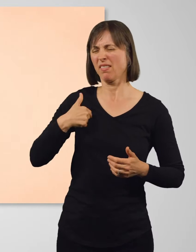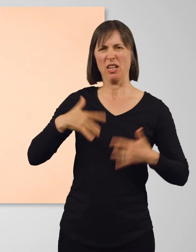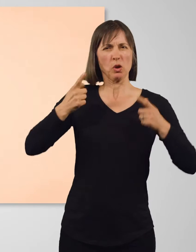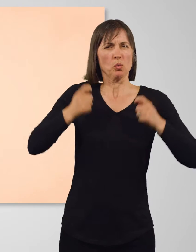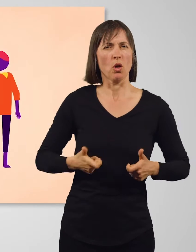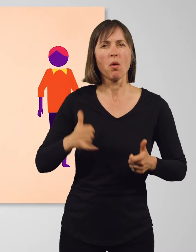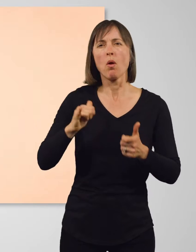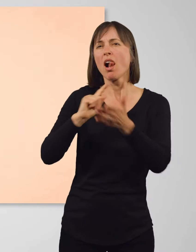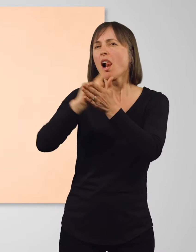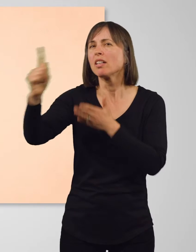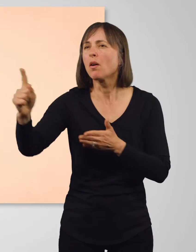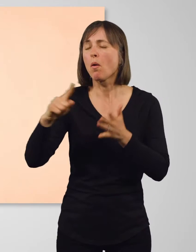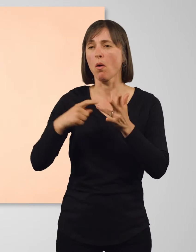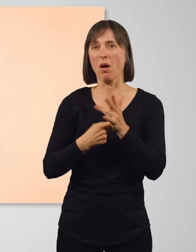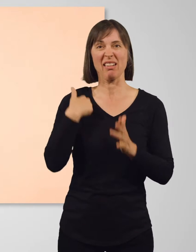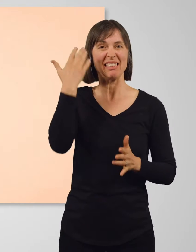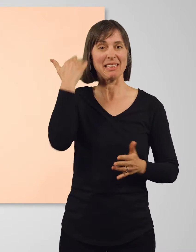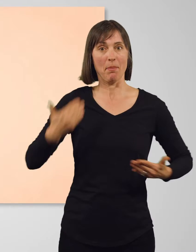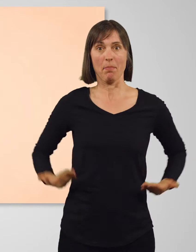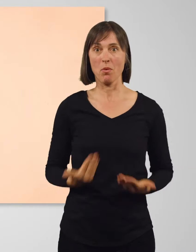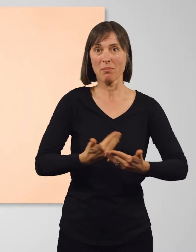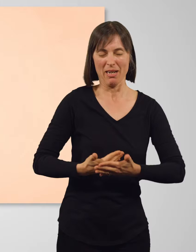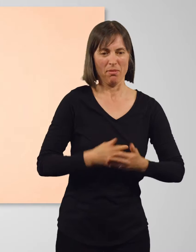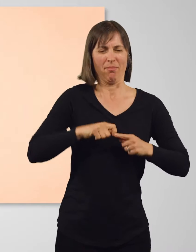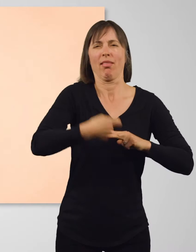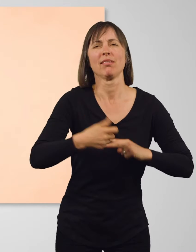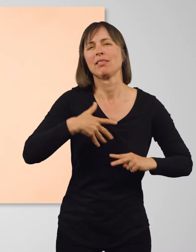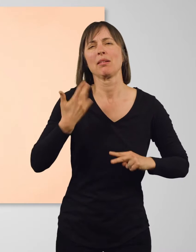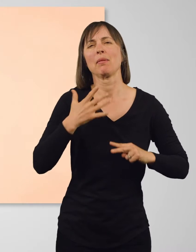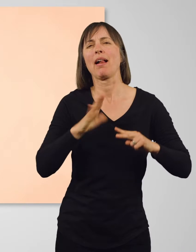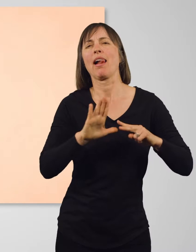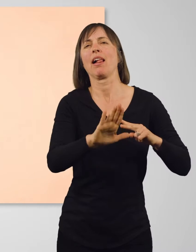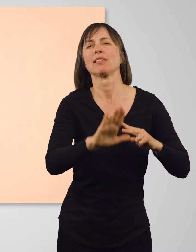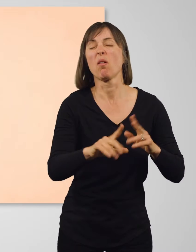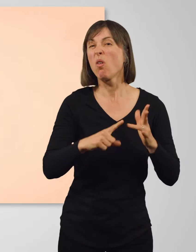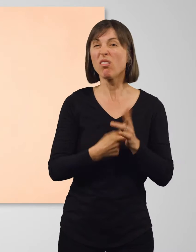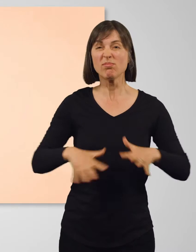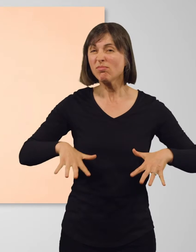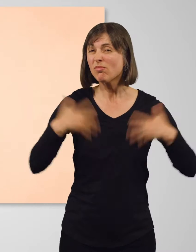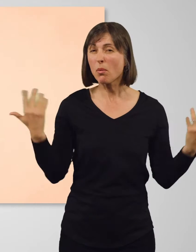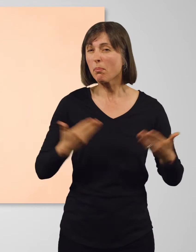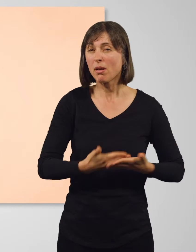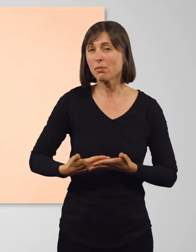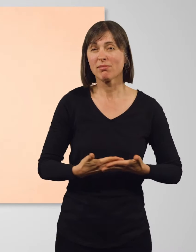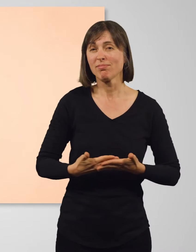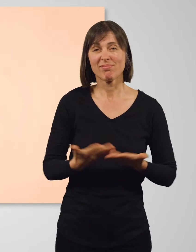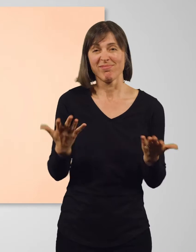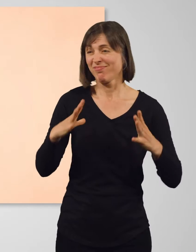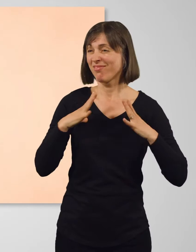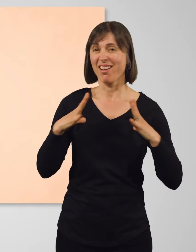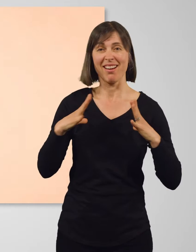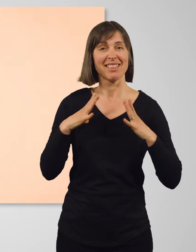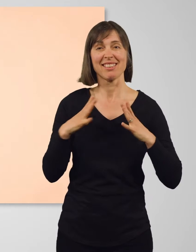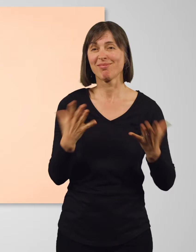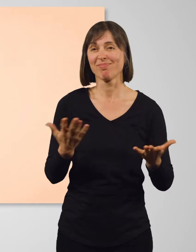A woman might prefer to wait until a different stage of her life before getting pregnant. She might want to wait a bit since having her last child, or she